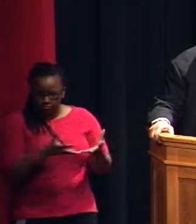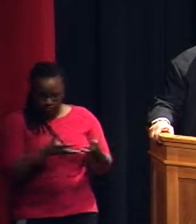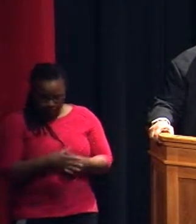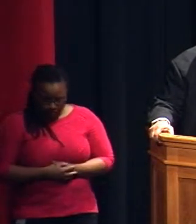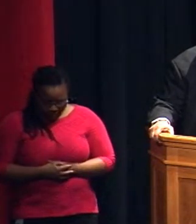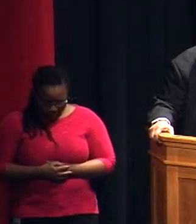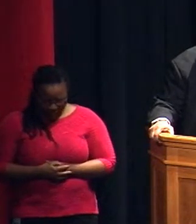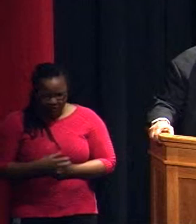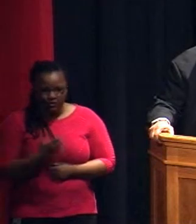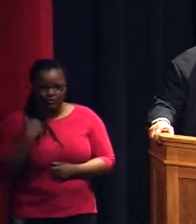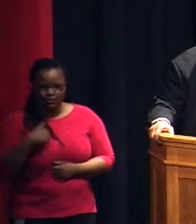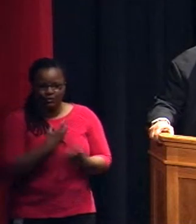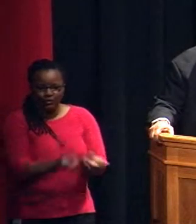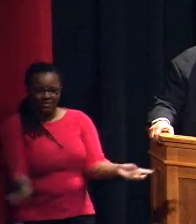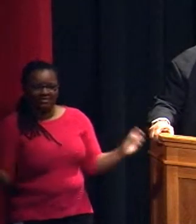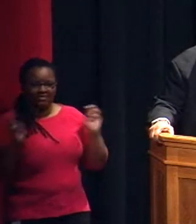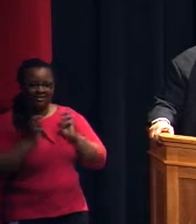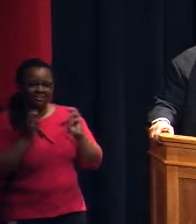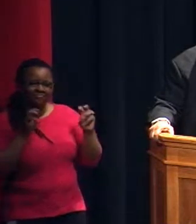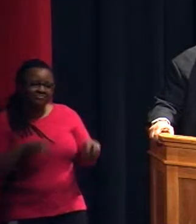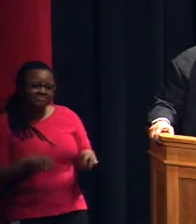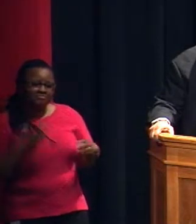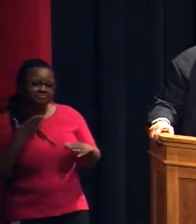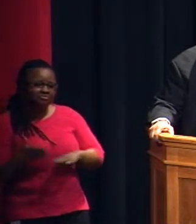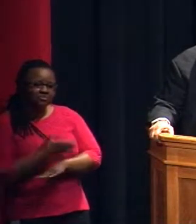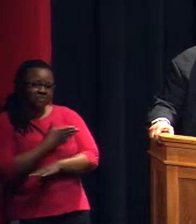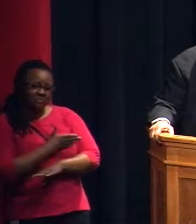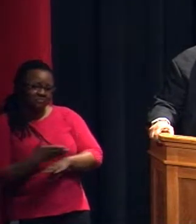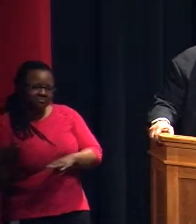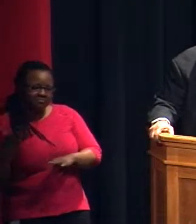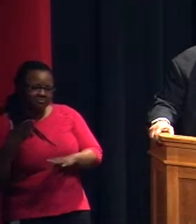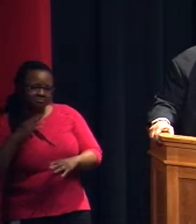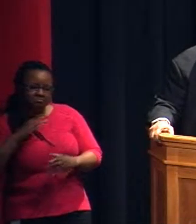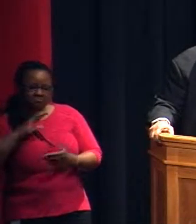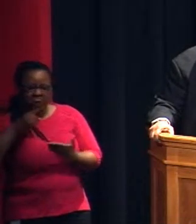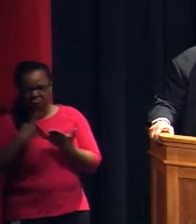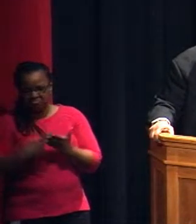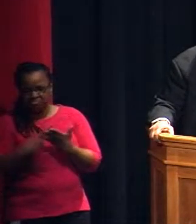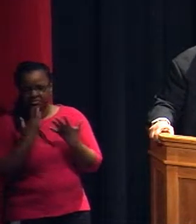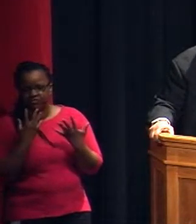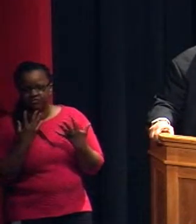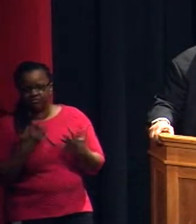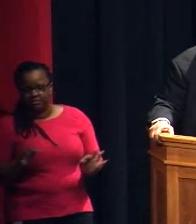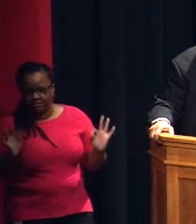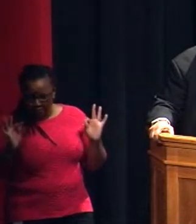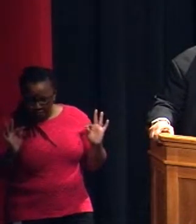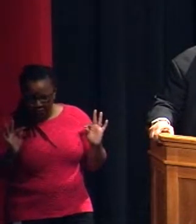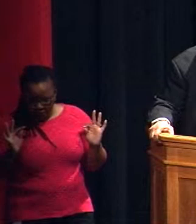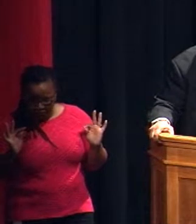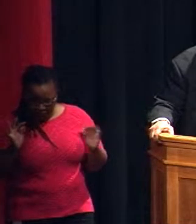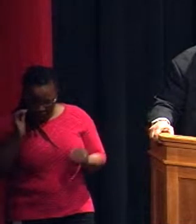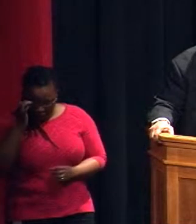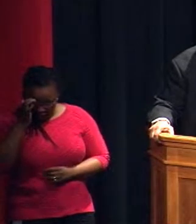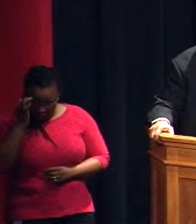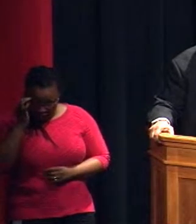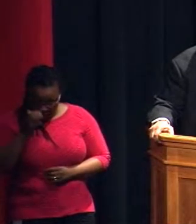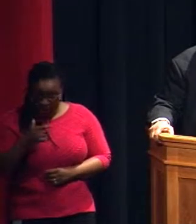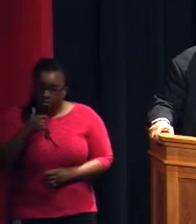King, and sang freedom songs. What I realized over the